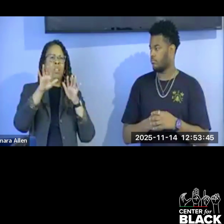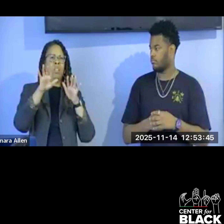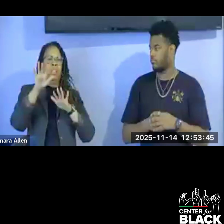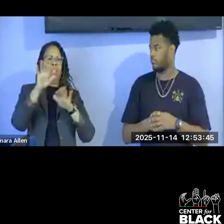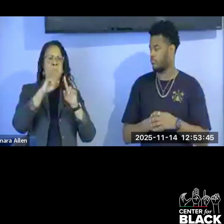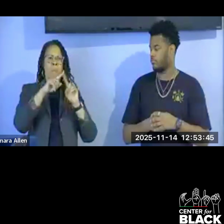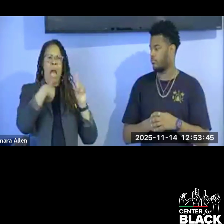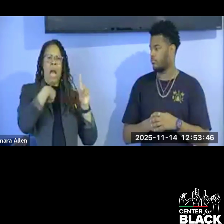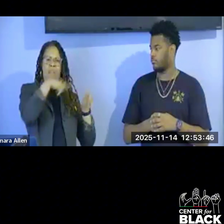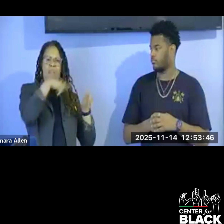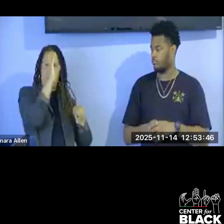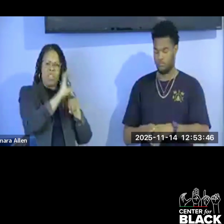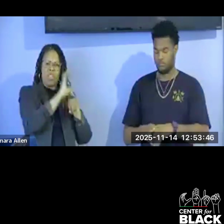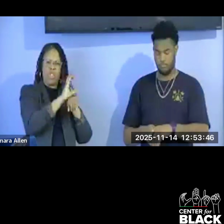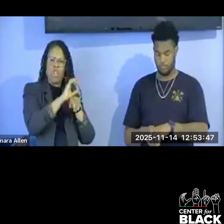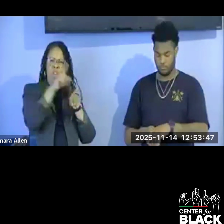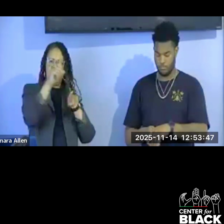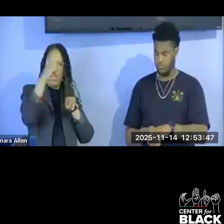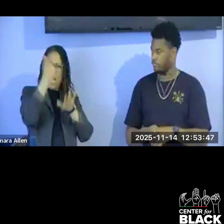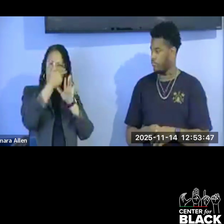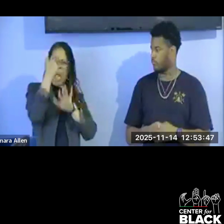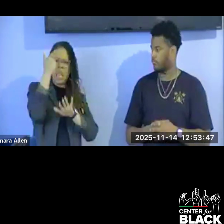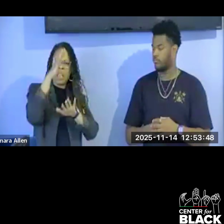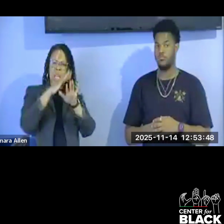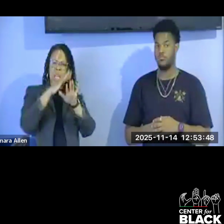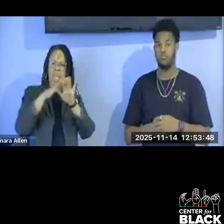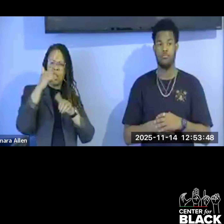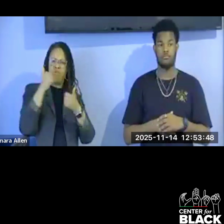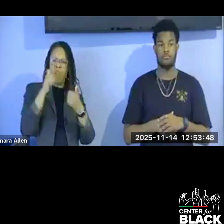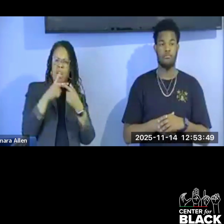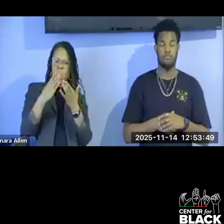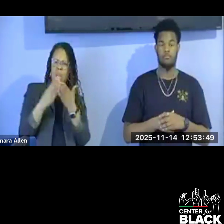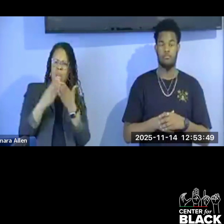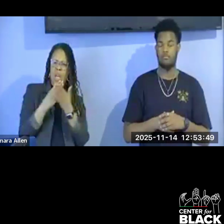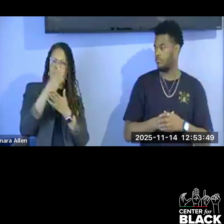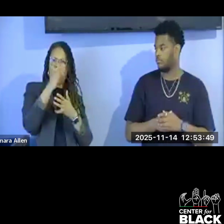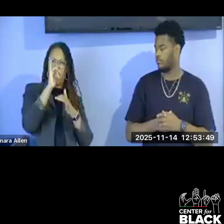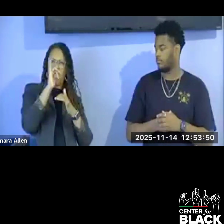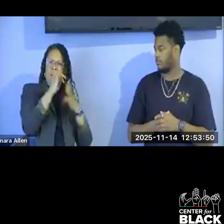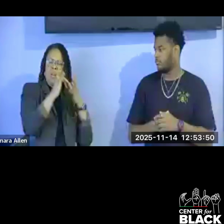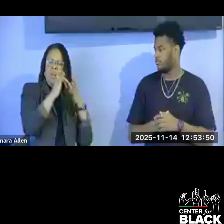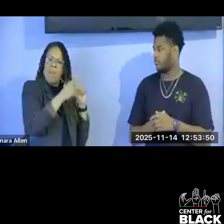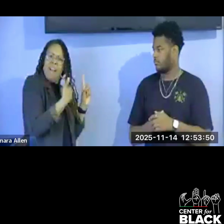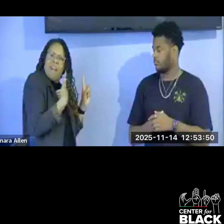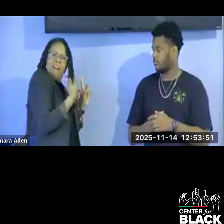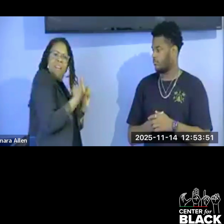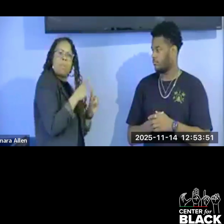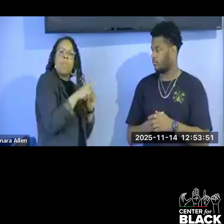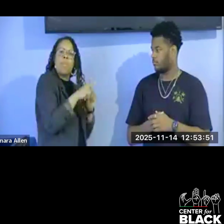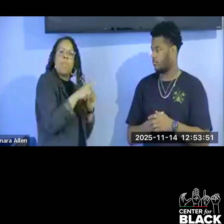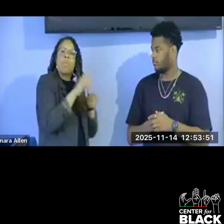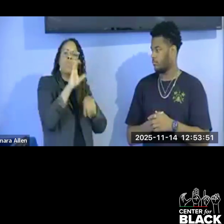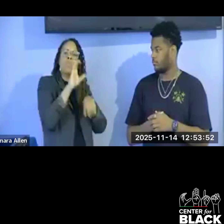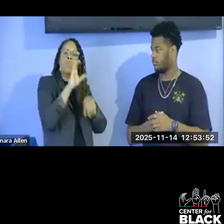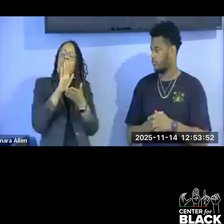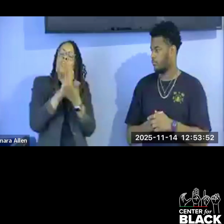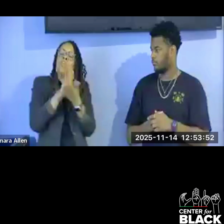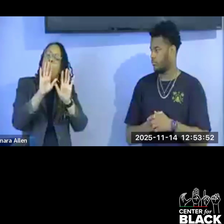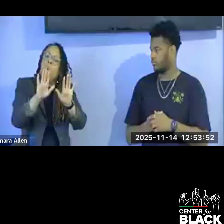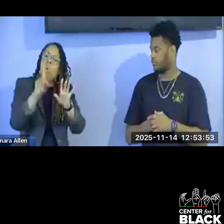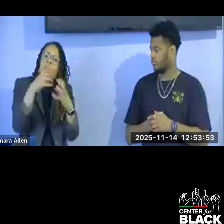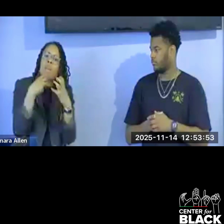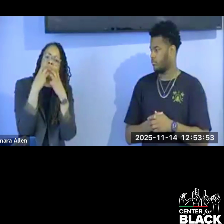language barriers. If you remember Pete, right? He saw that there was an opportunity to go to church and he